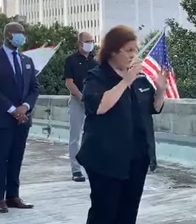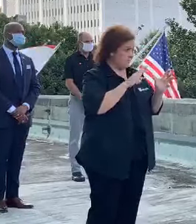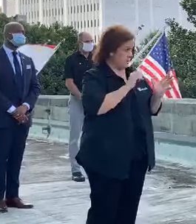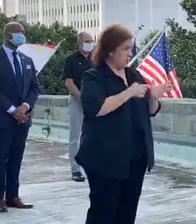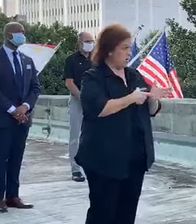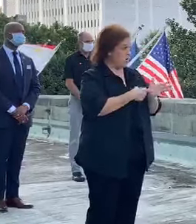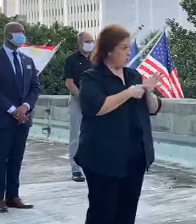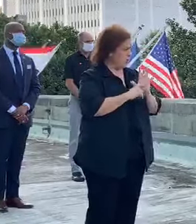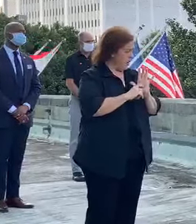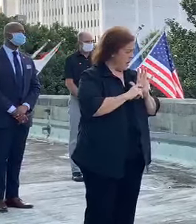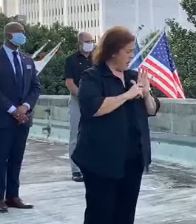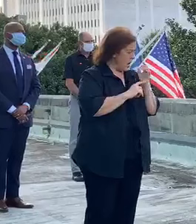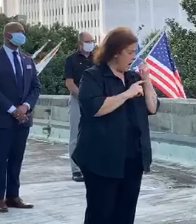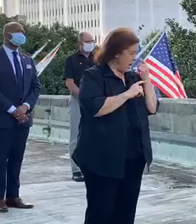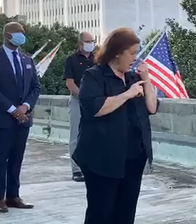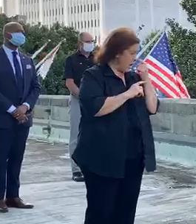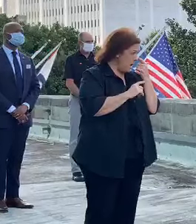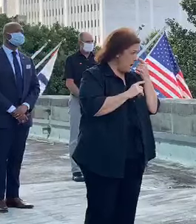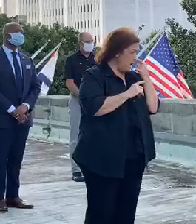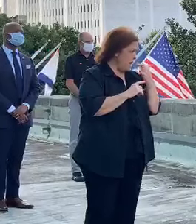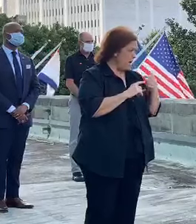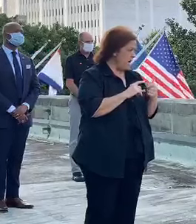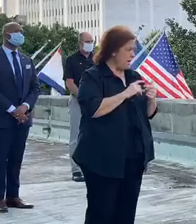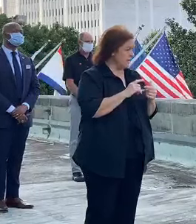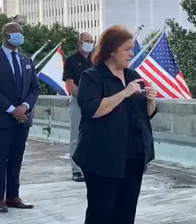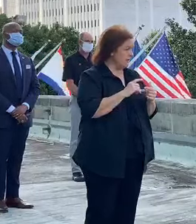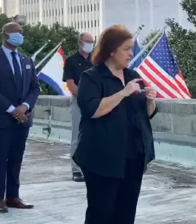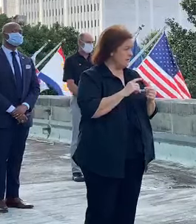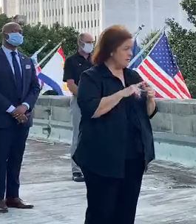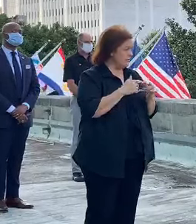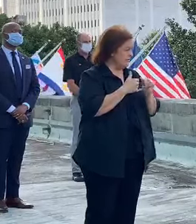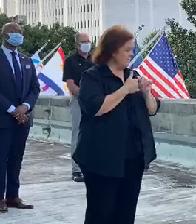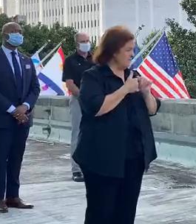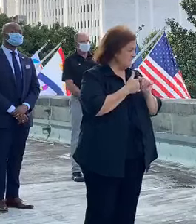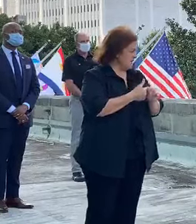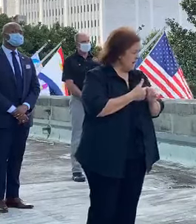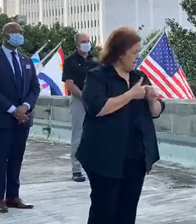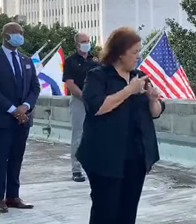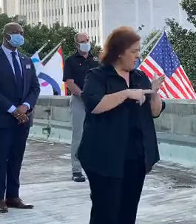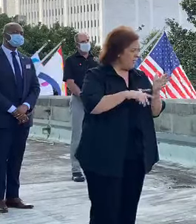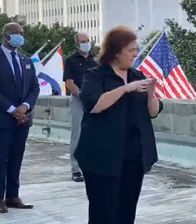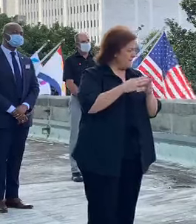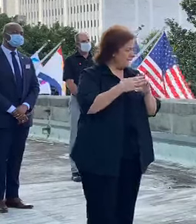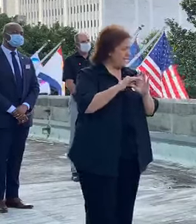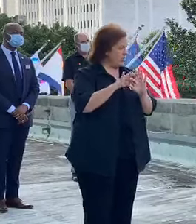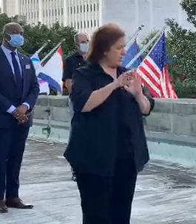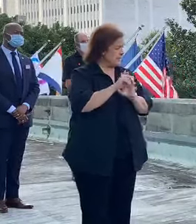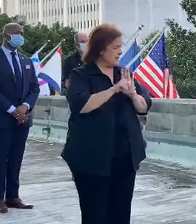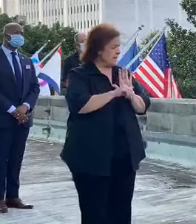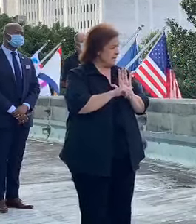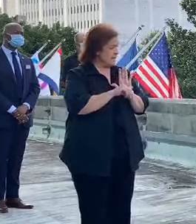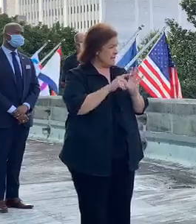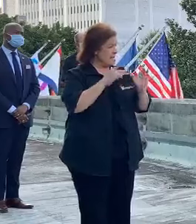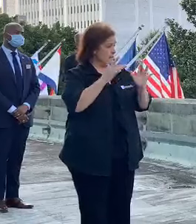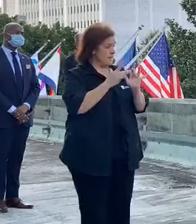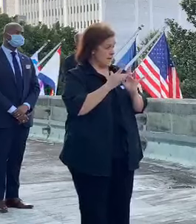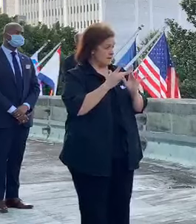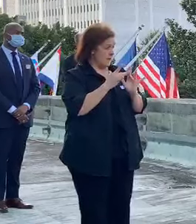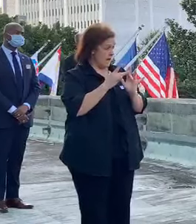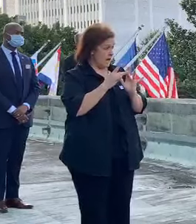required to hand over that data to the city or state? And the second question, we had talked about this yesterday, but on contact